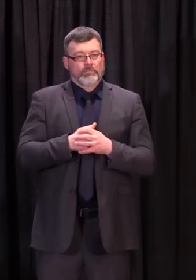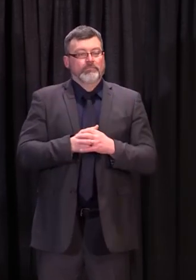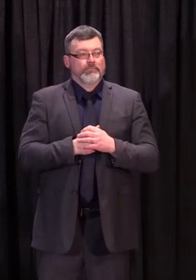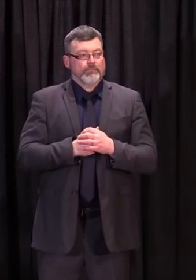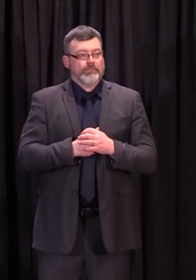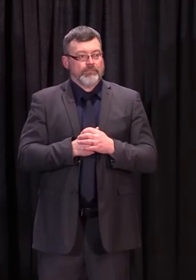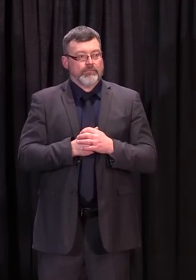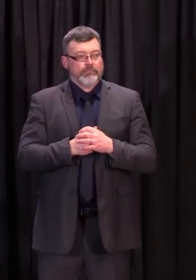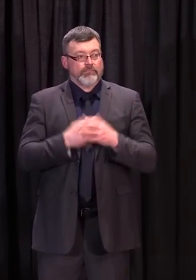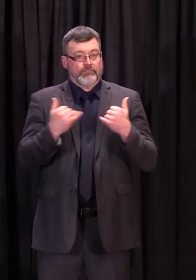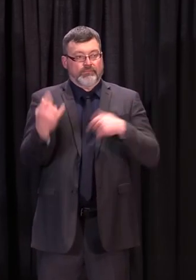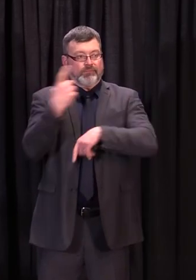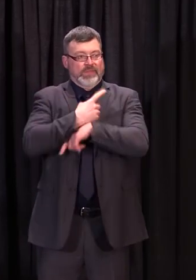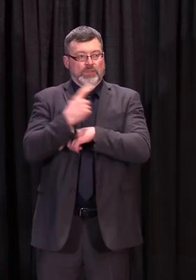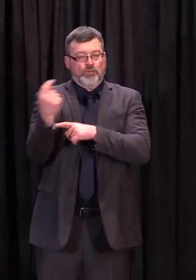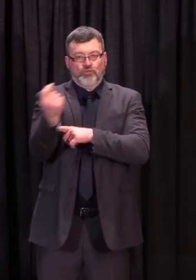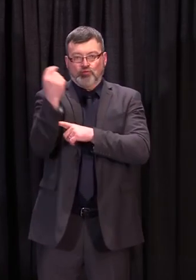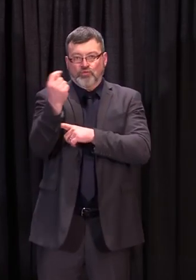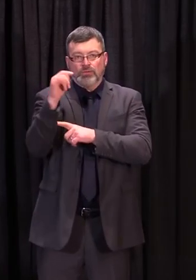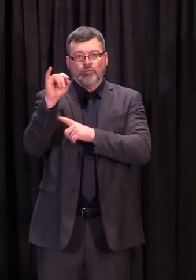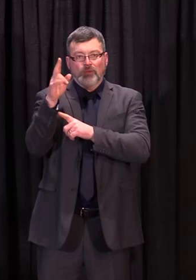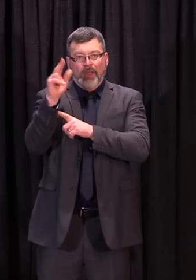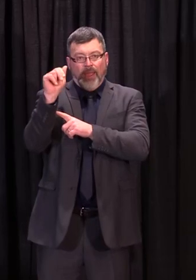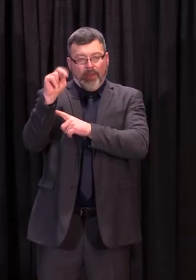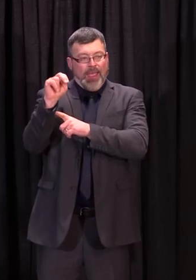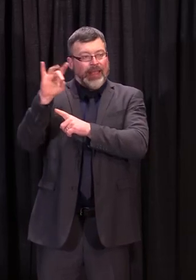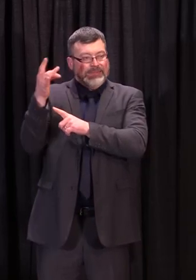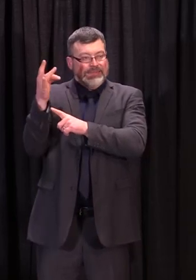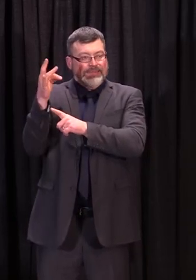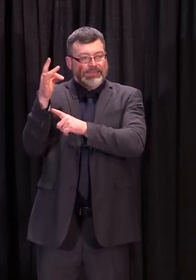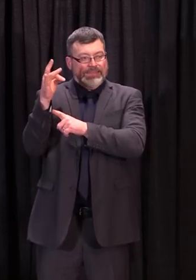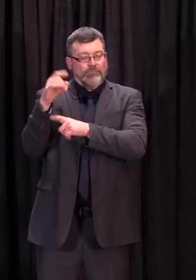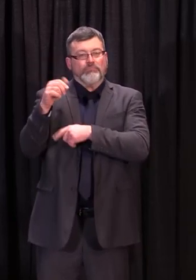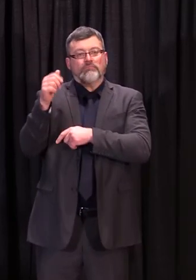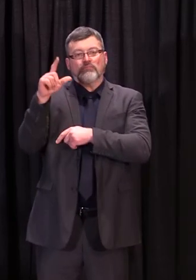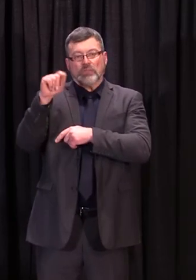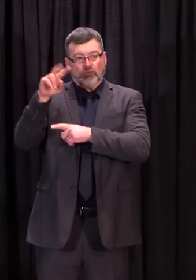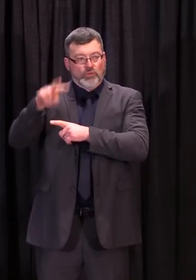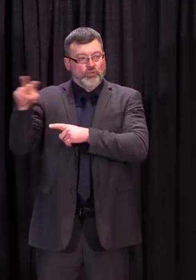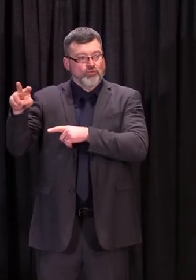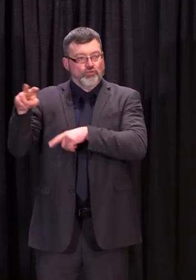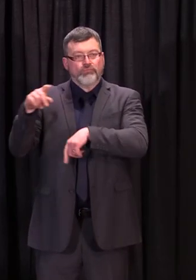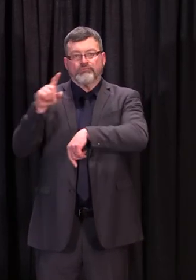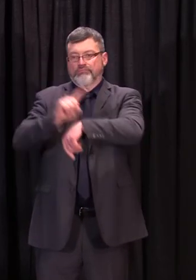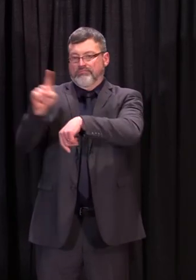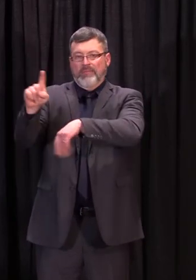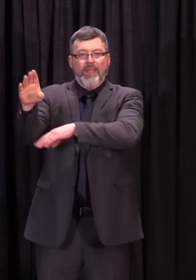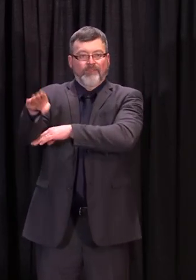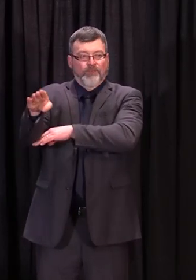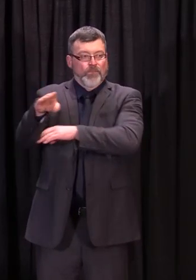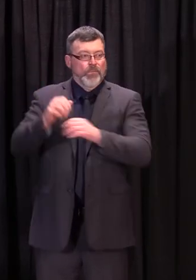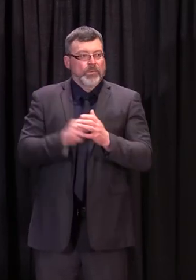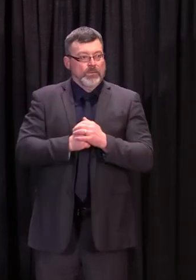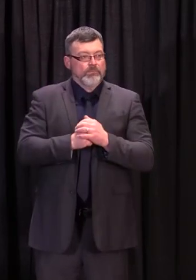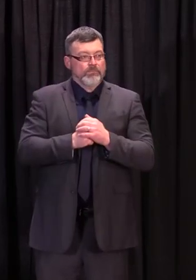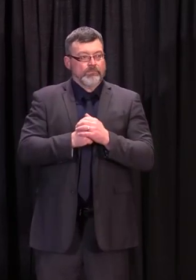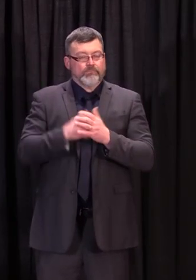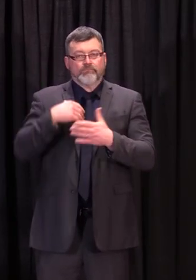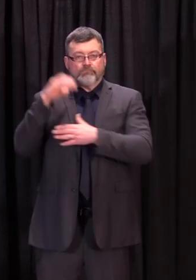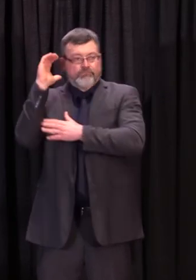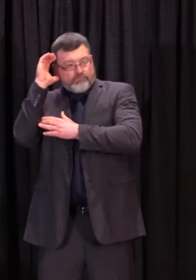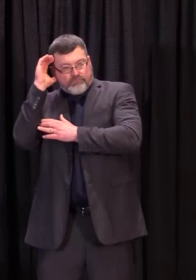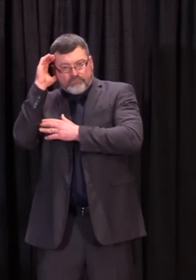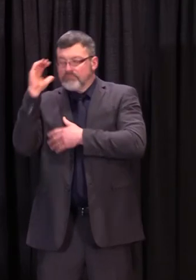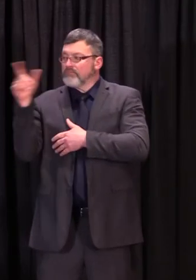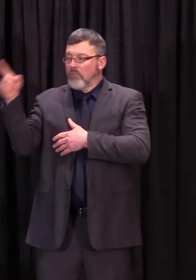on Tuesday, January 18, 2022, at 1 o'clock in the afternoon to receive the budget message of